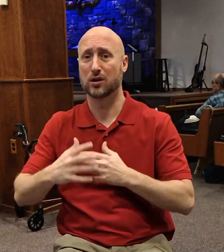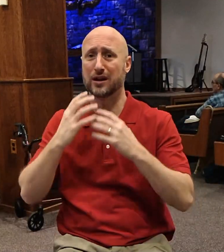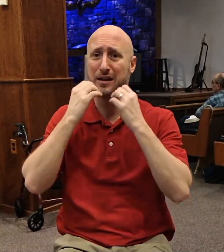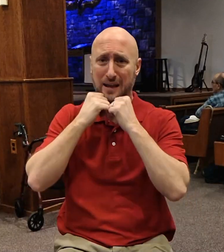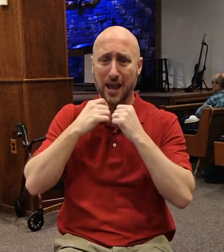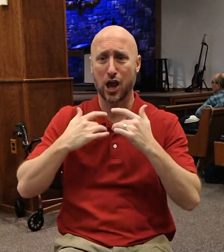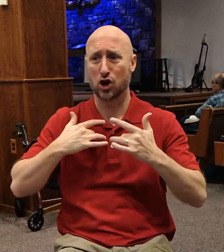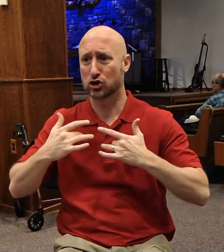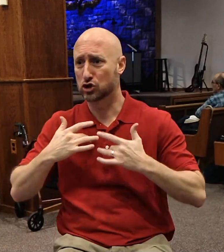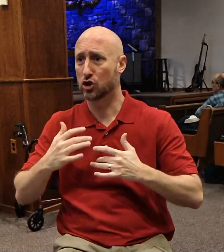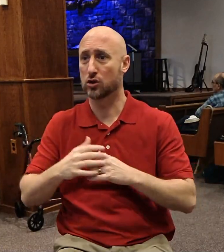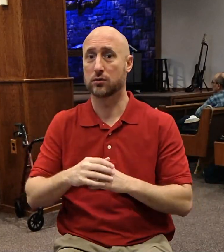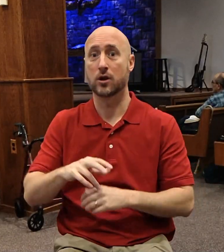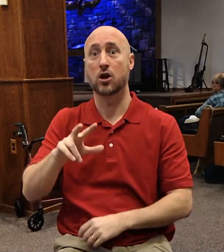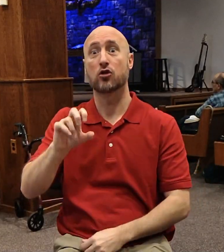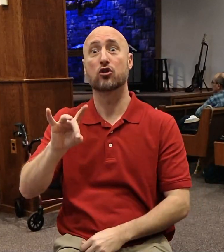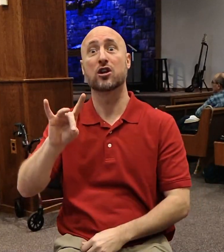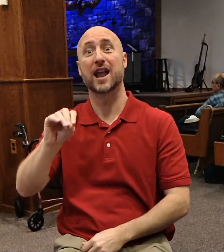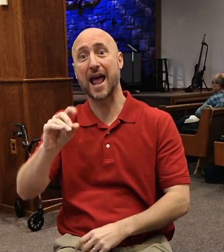folks adopted for Christmas